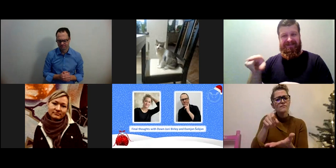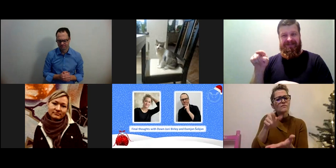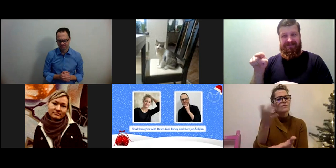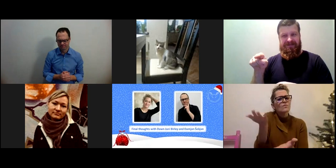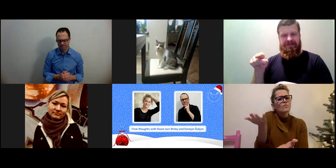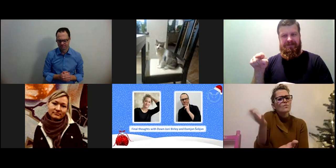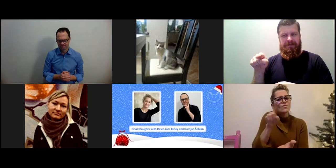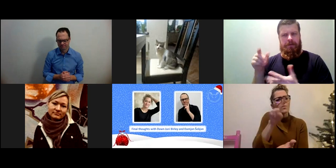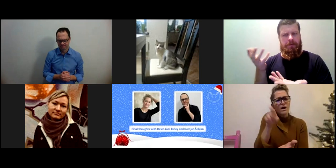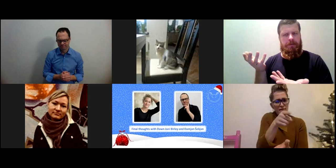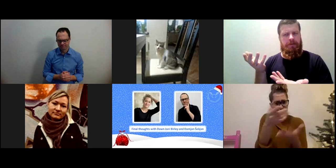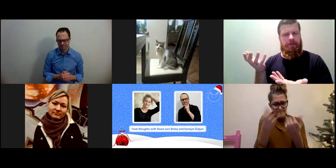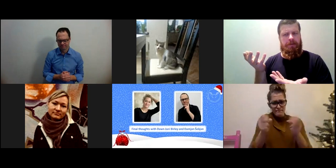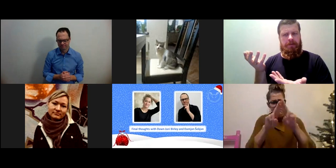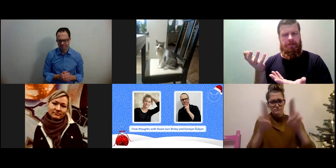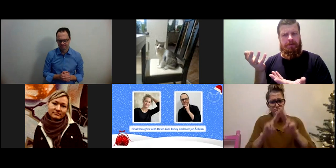I hope so too.